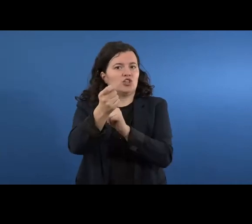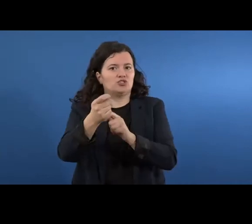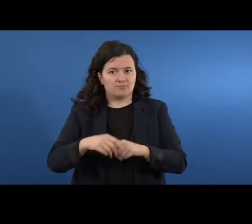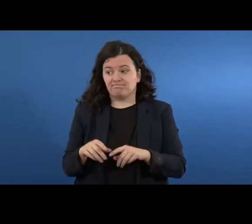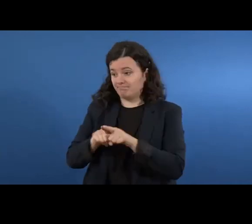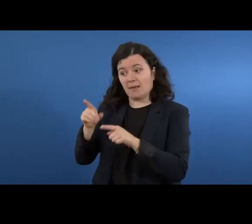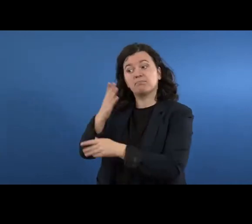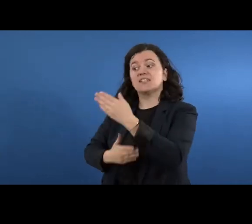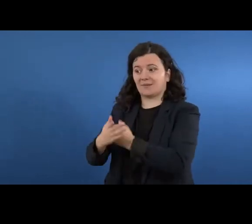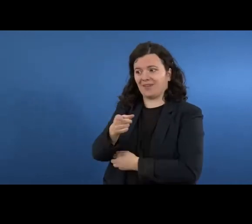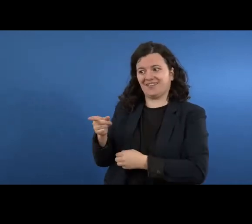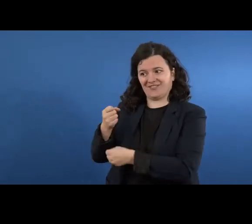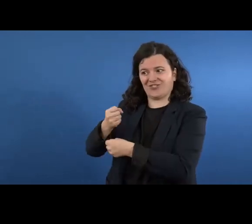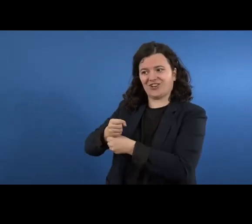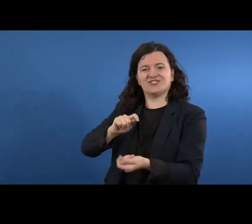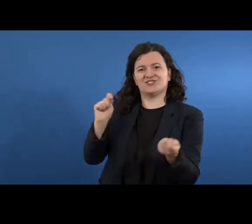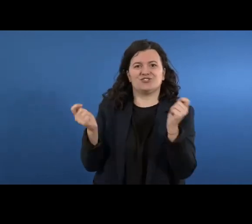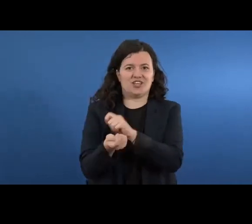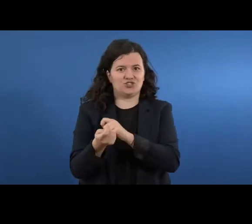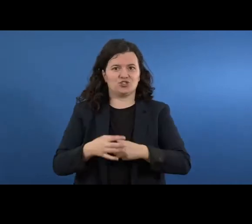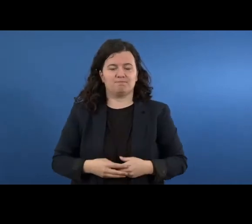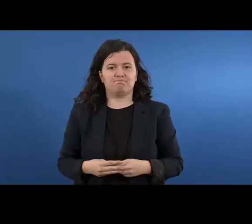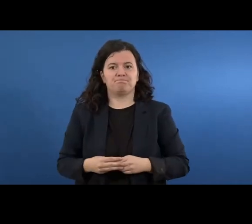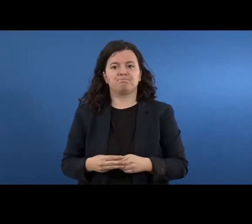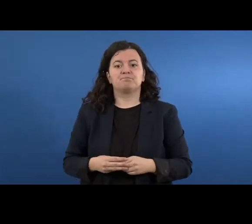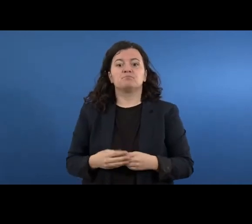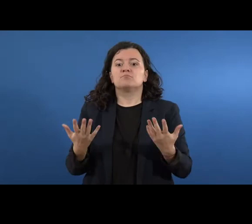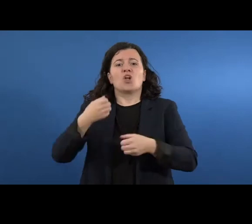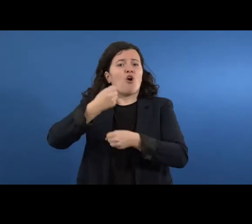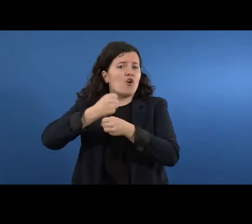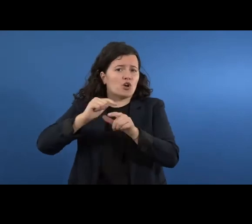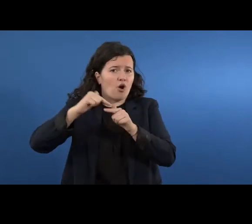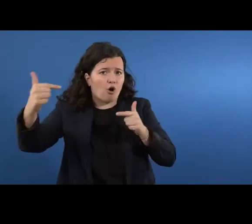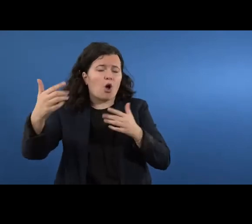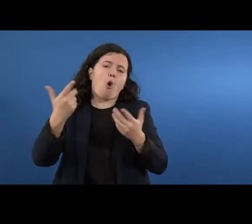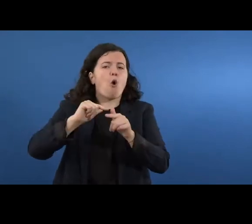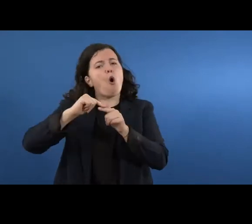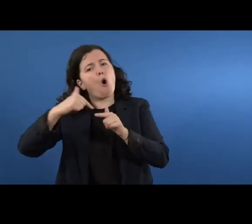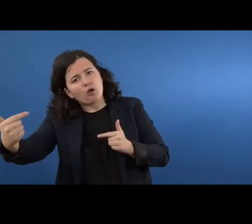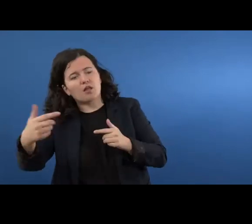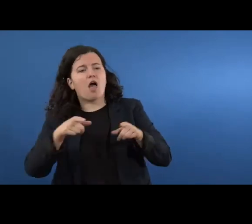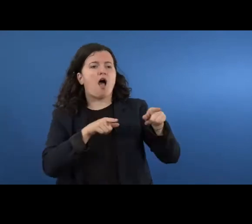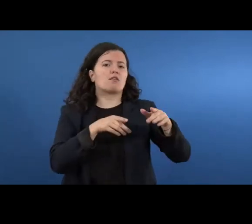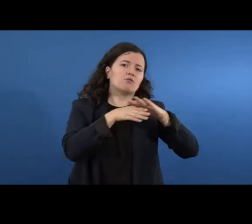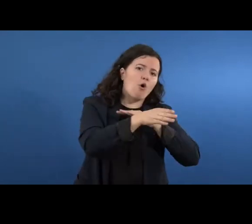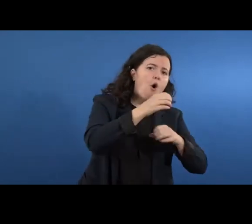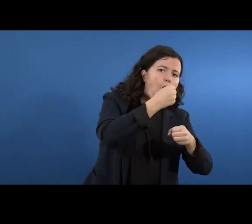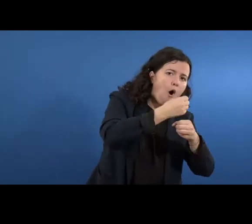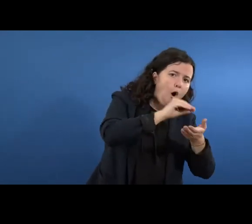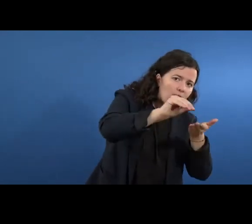Digital and hybrid working can at first sight and in some specific